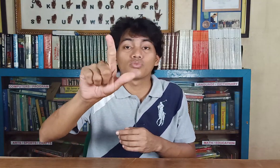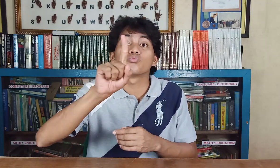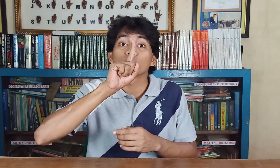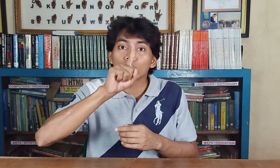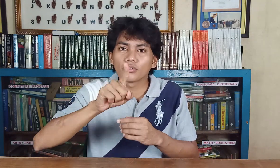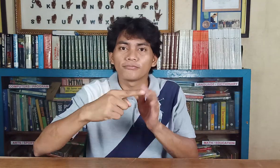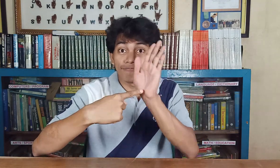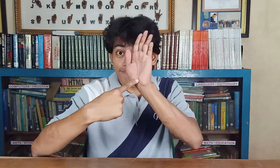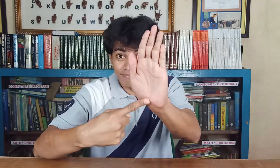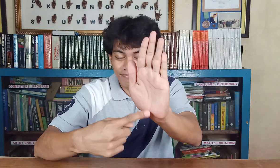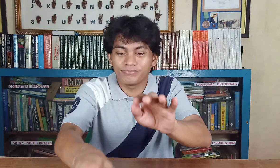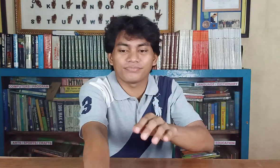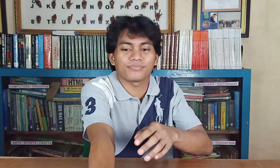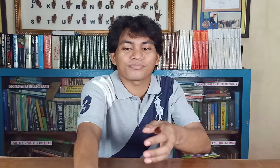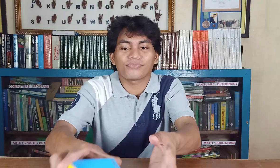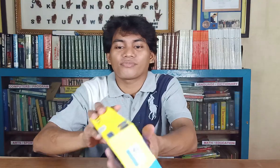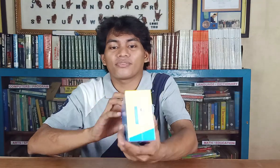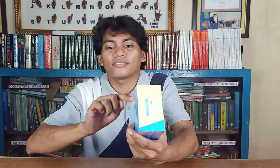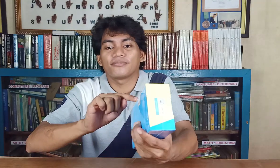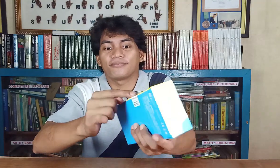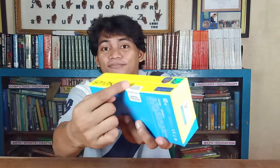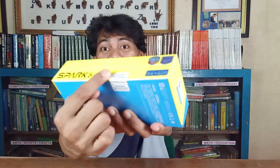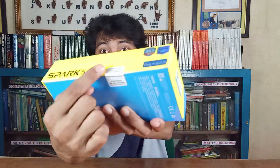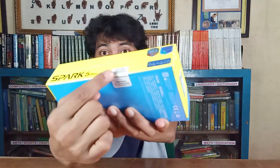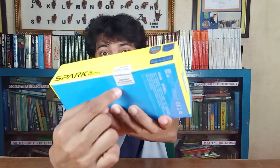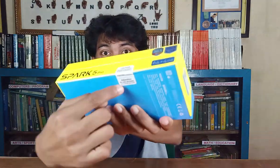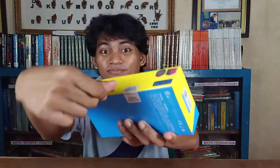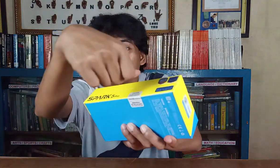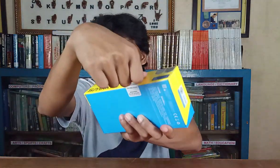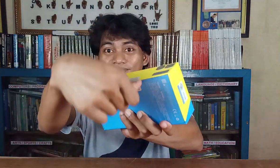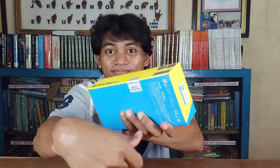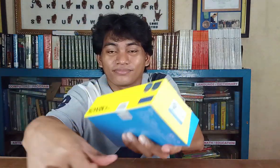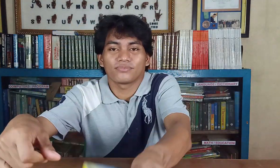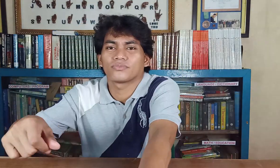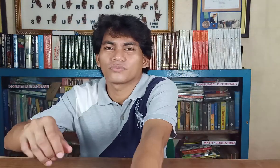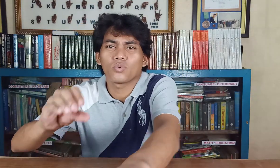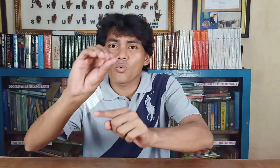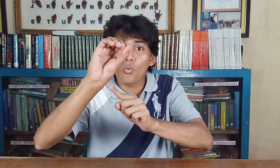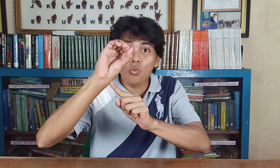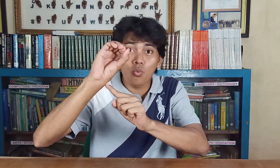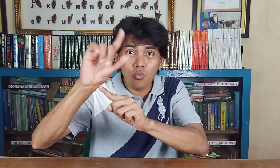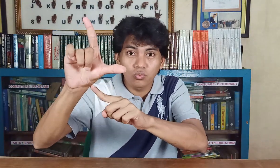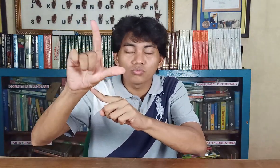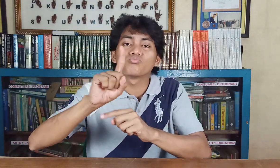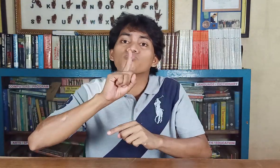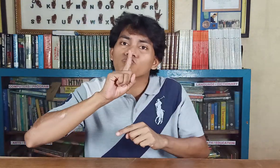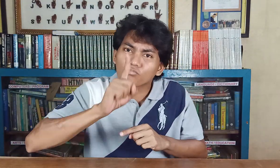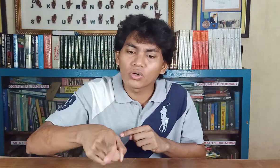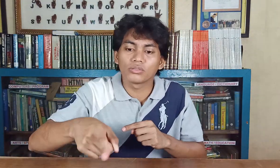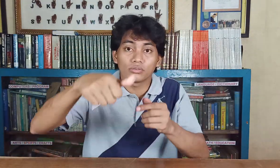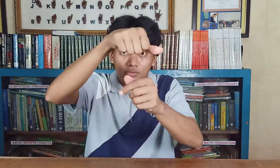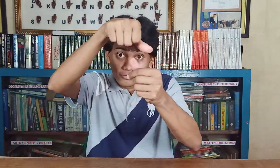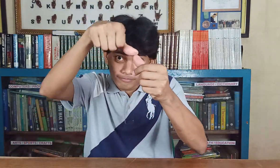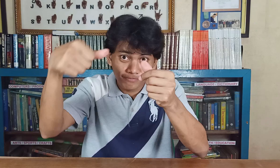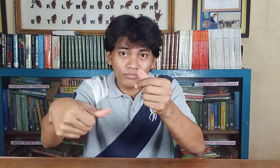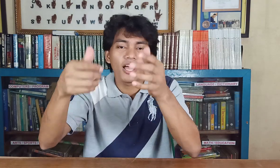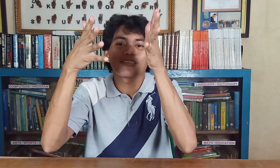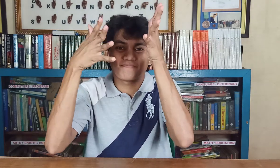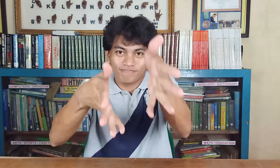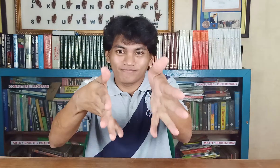It's not yet open because the seal is still here. See? It's an original sealed